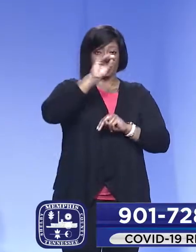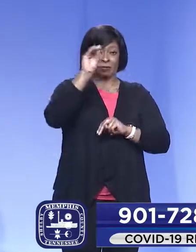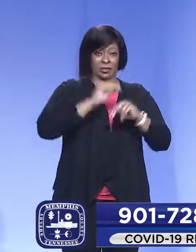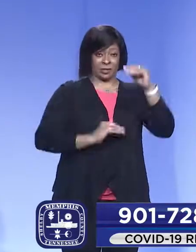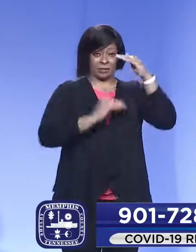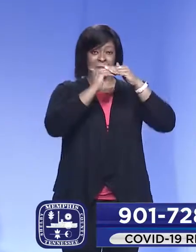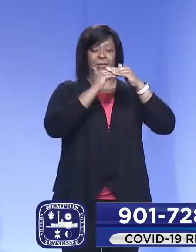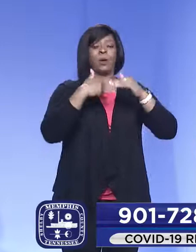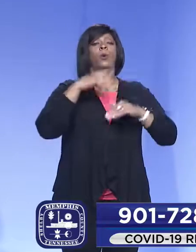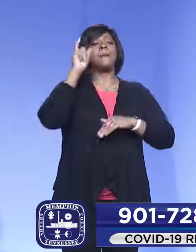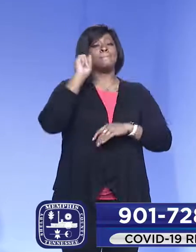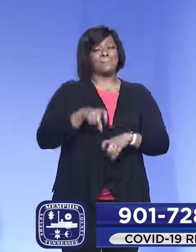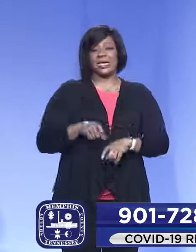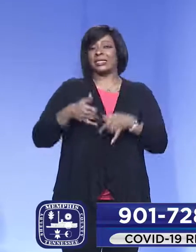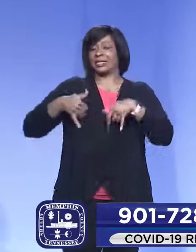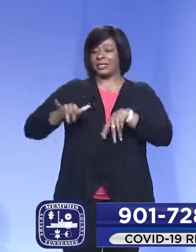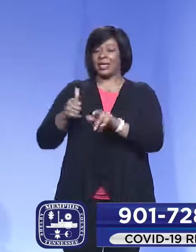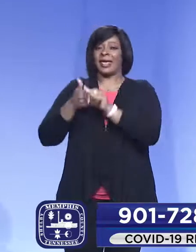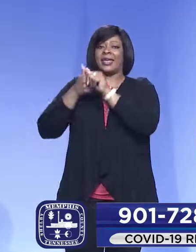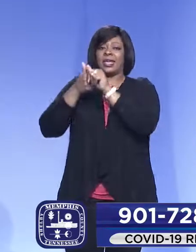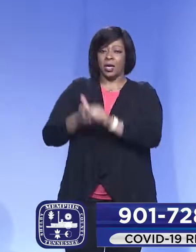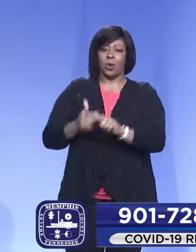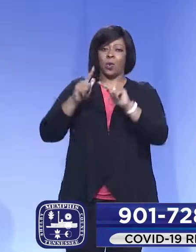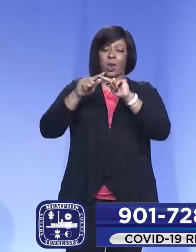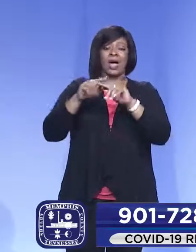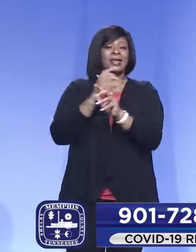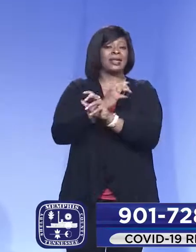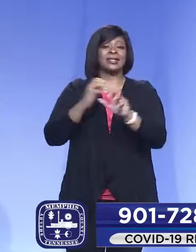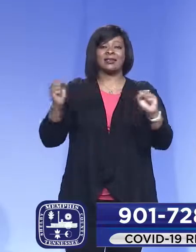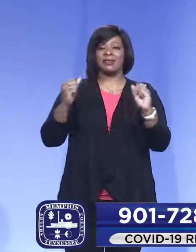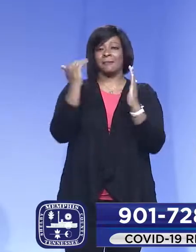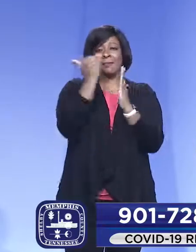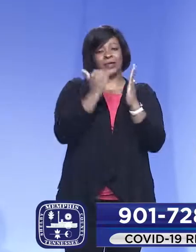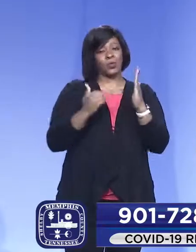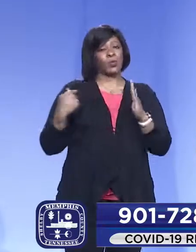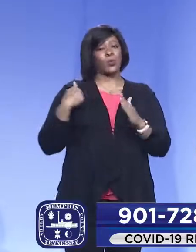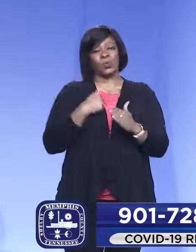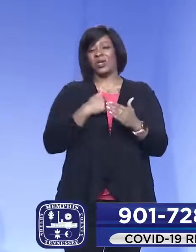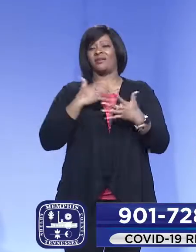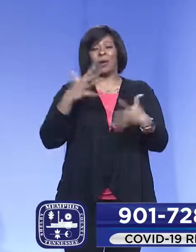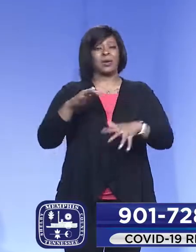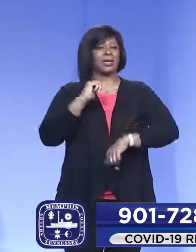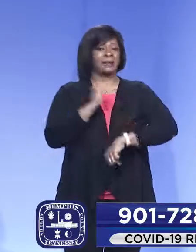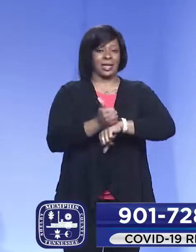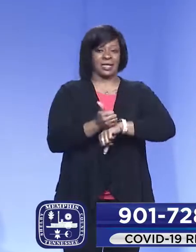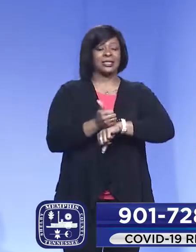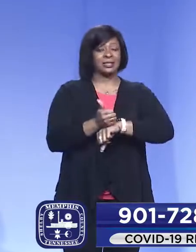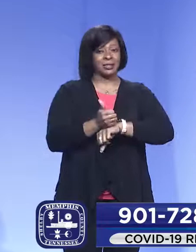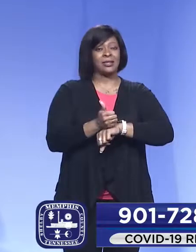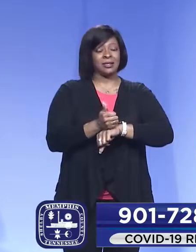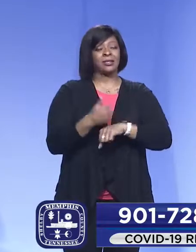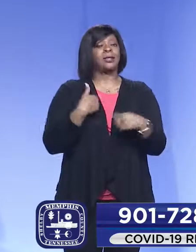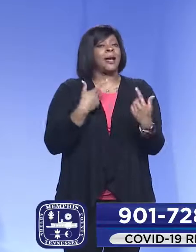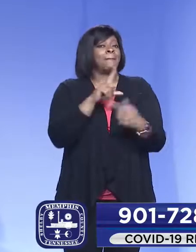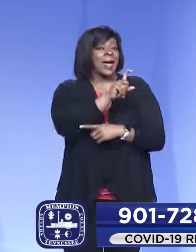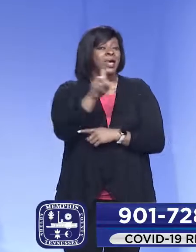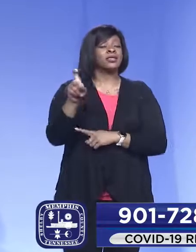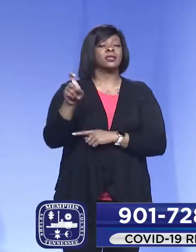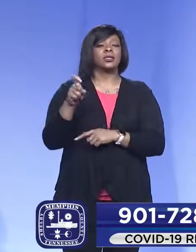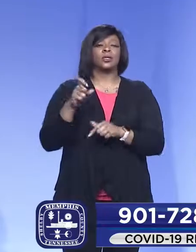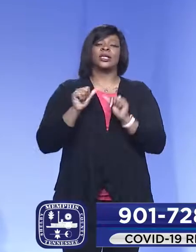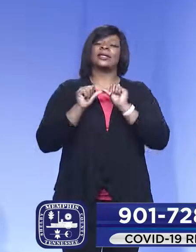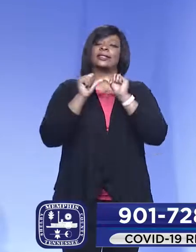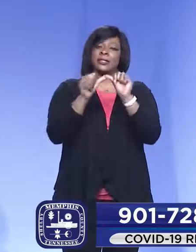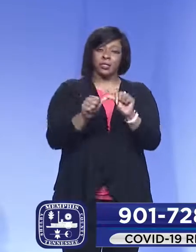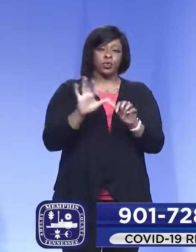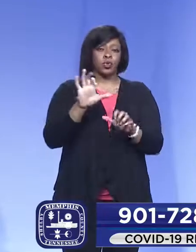still must adhere to and rely on the safety measures that we have in place. And so I'm asking that we continue